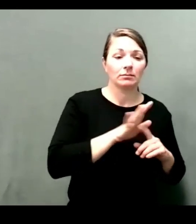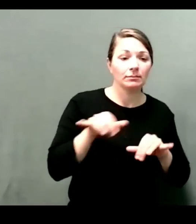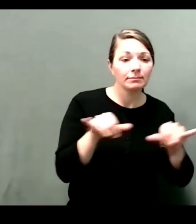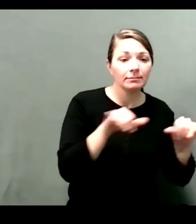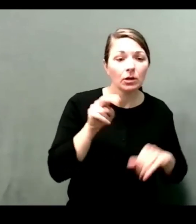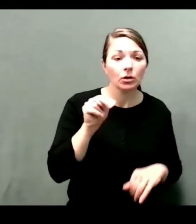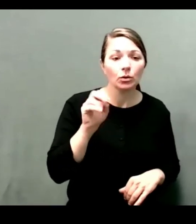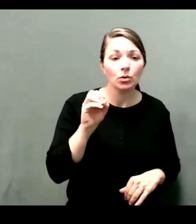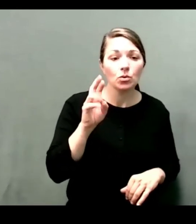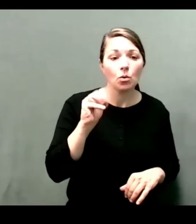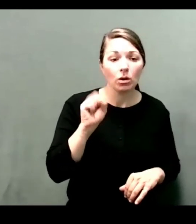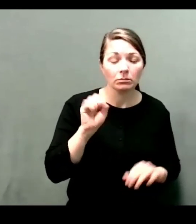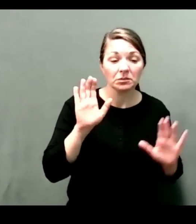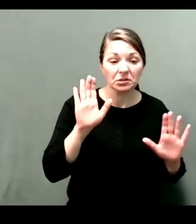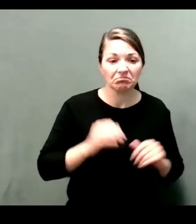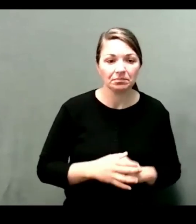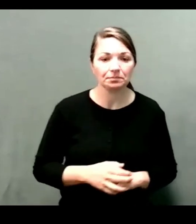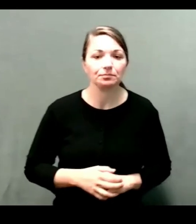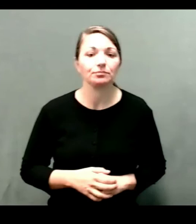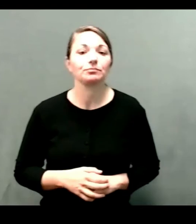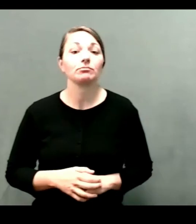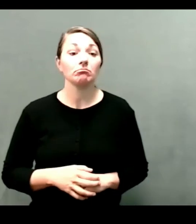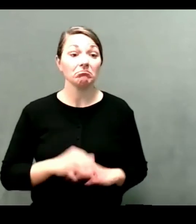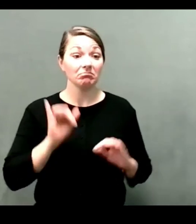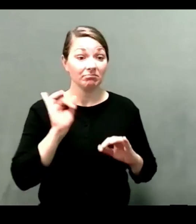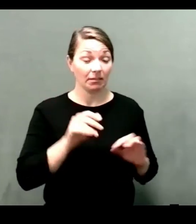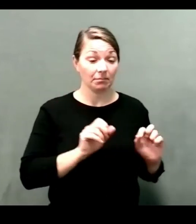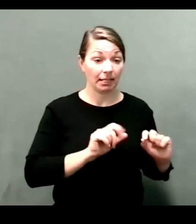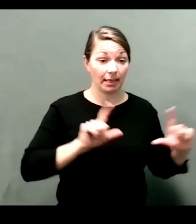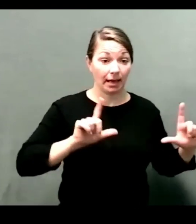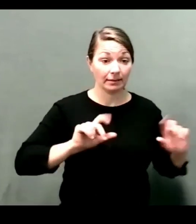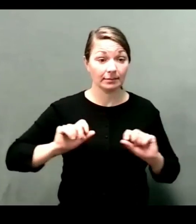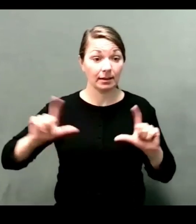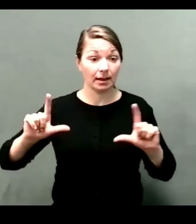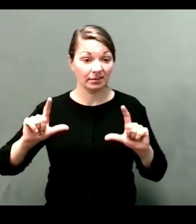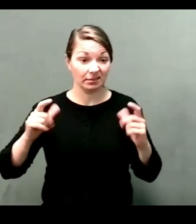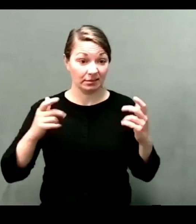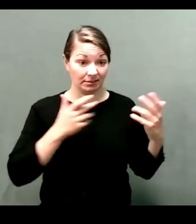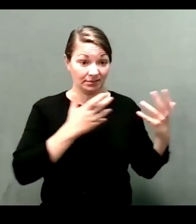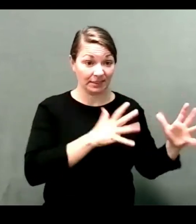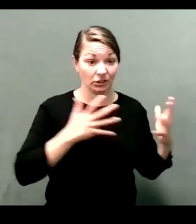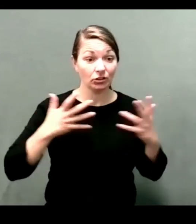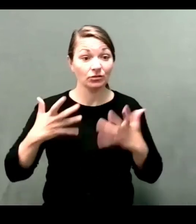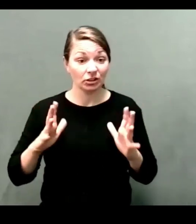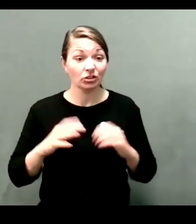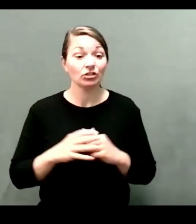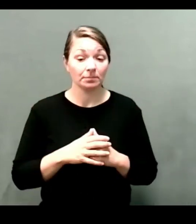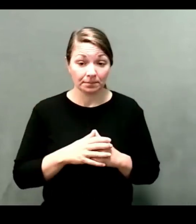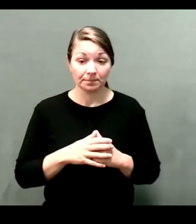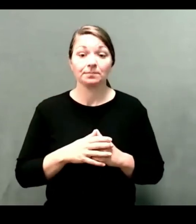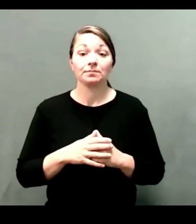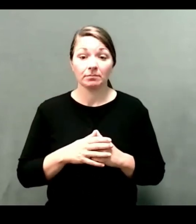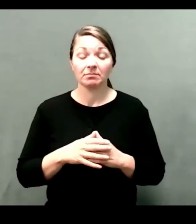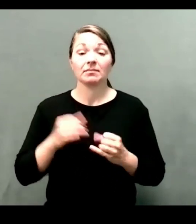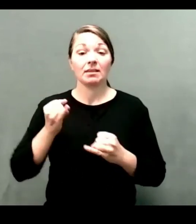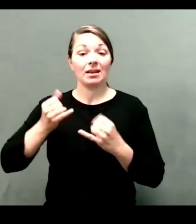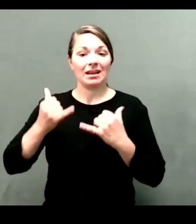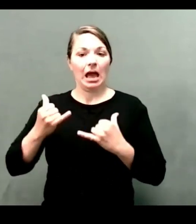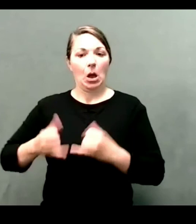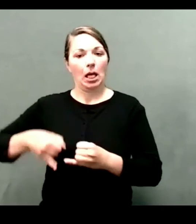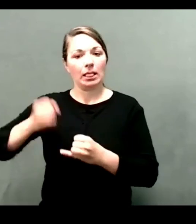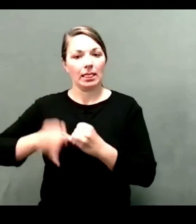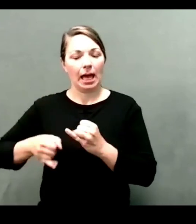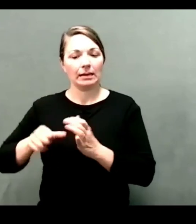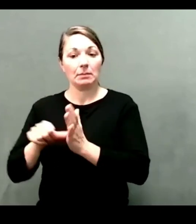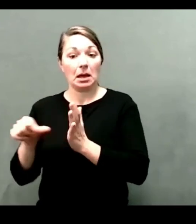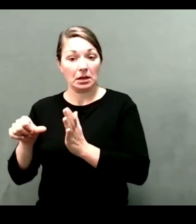Okay, wonderful. So that gets us through the first 2 lenses that we're talking about when we're thinking about how oppression is showing up. And then this last